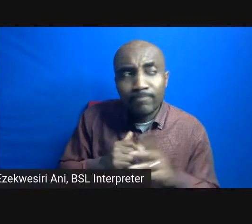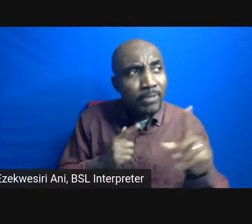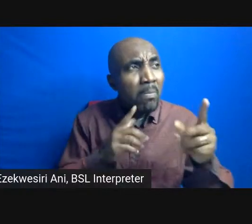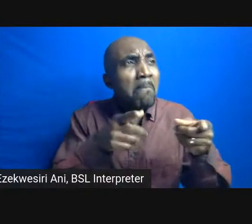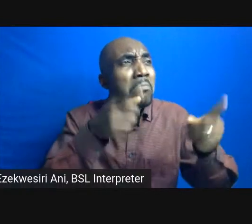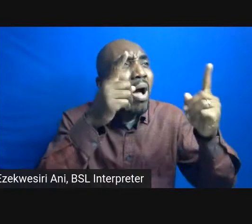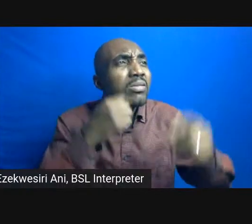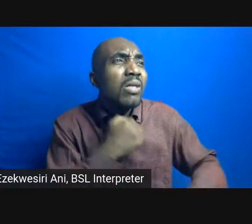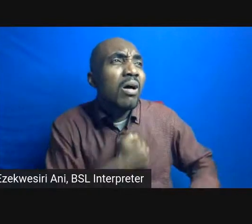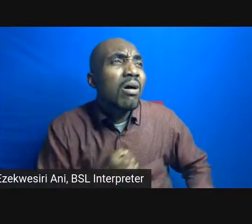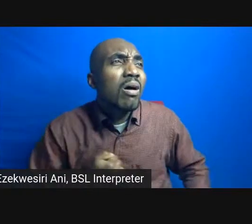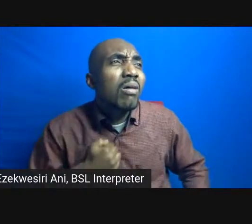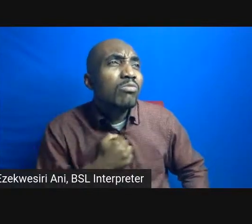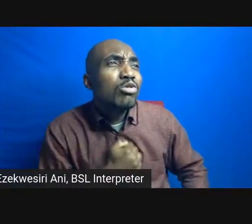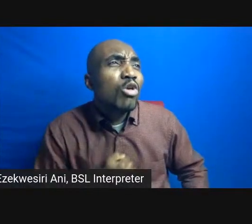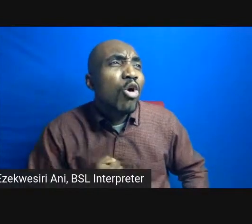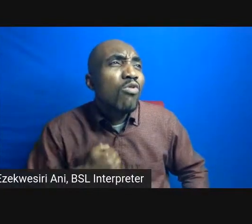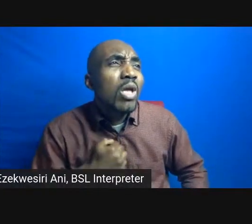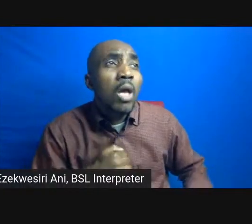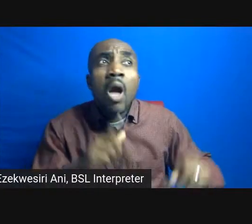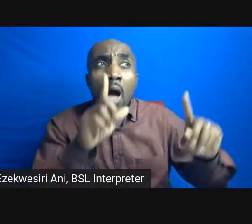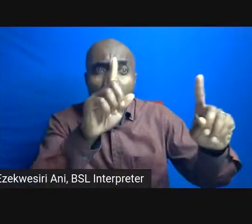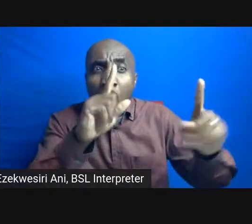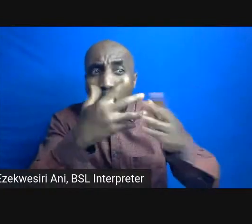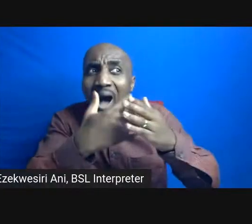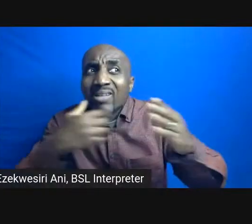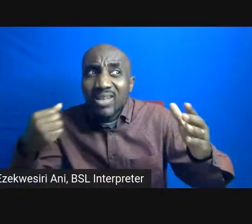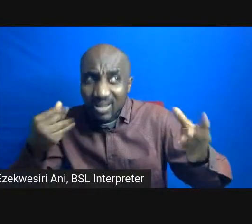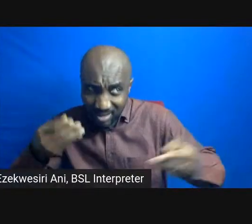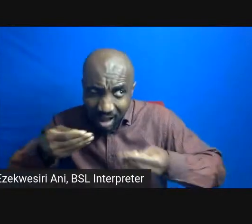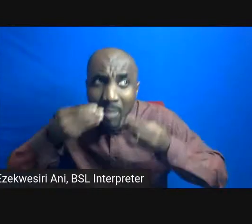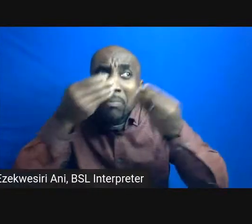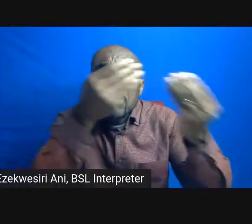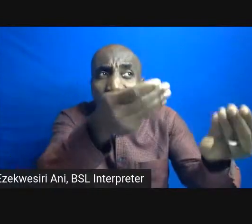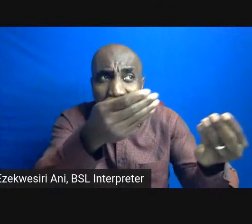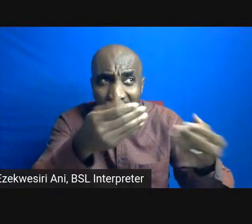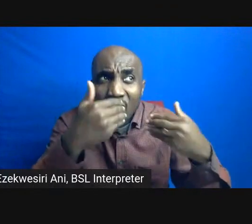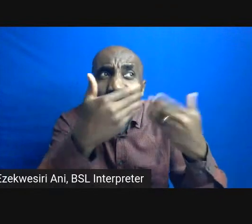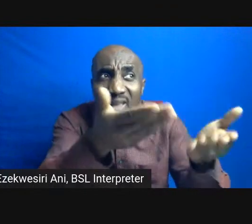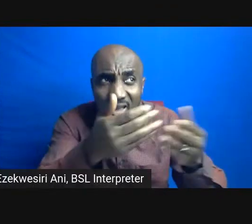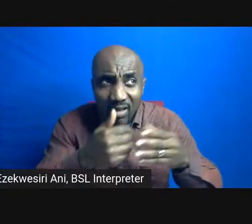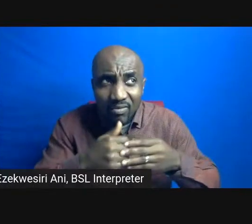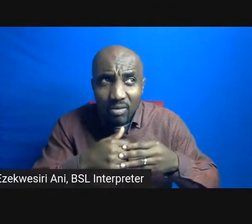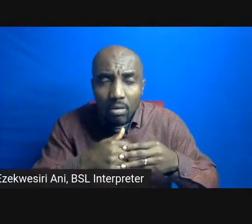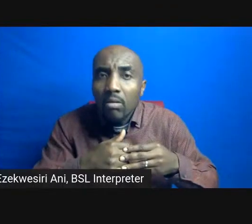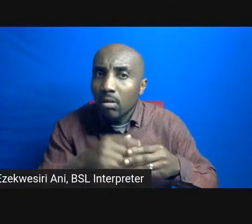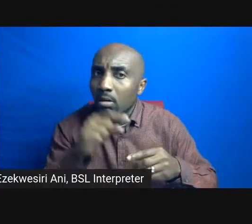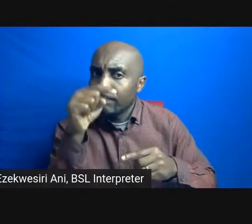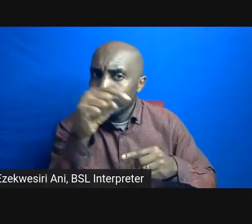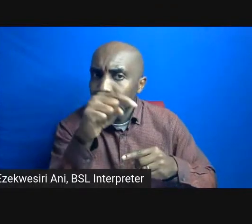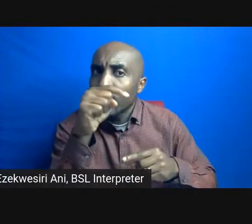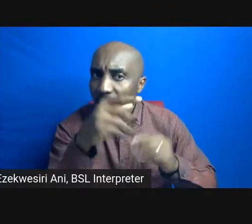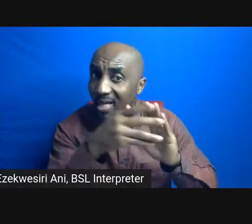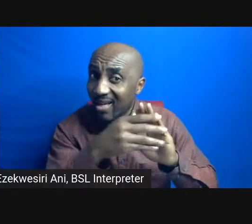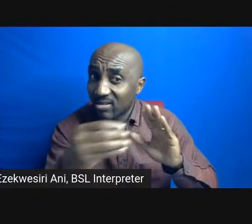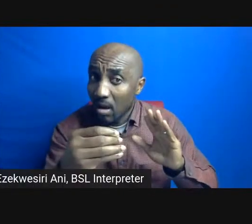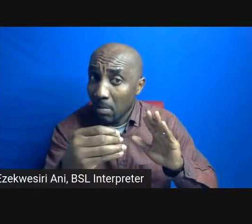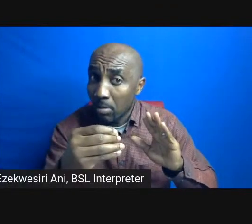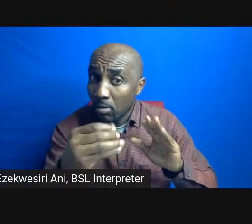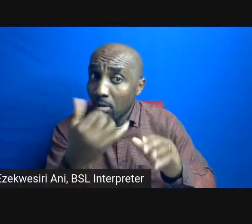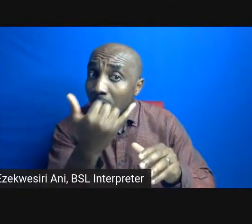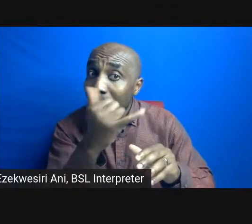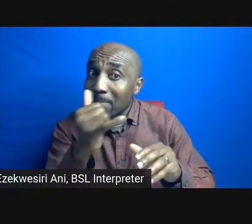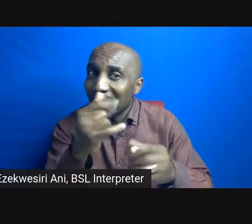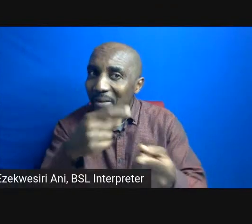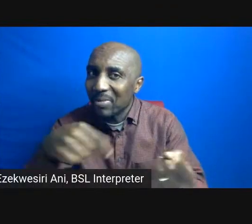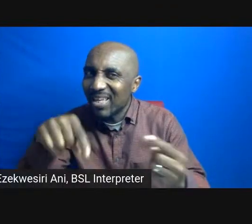apologized, but committed to restore that which had been taken. Perhaps that example does not sit well with those